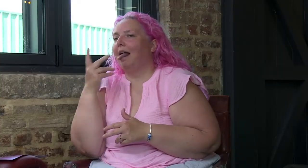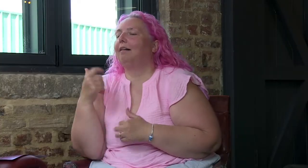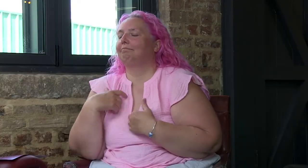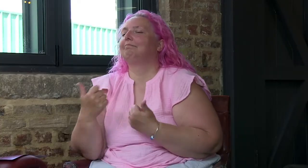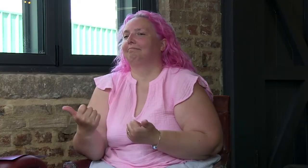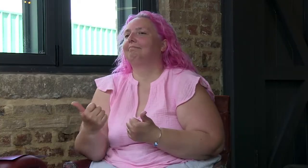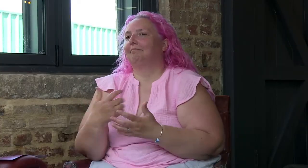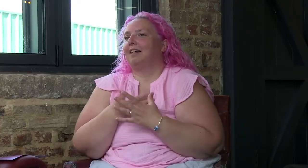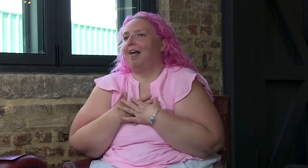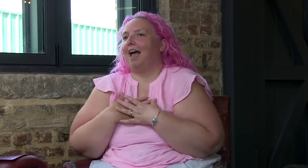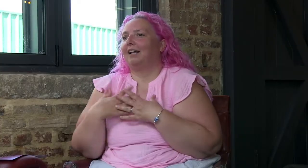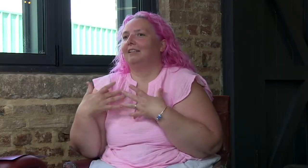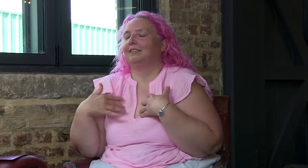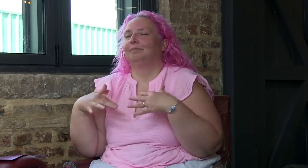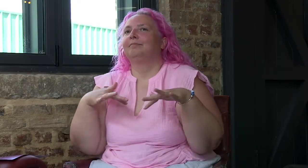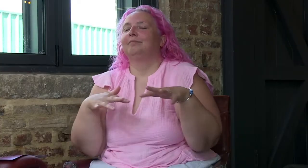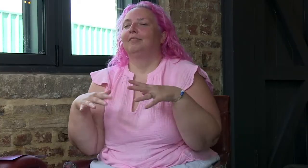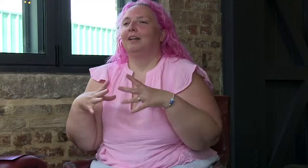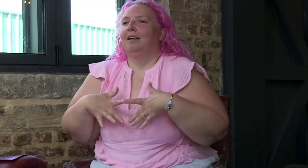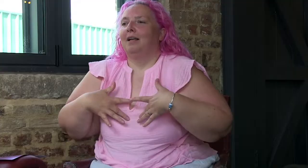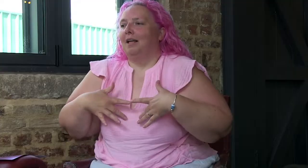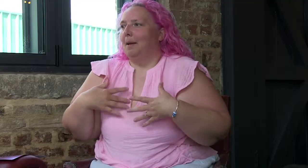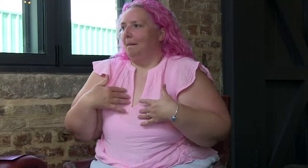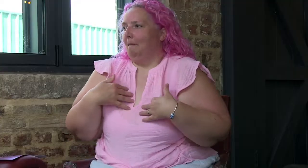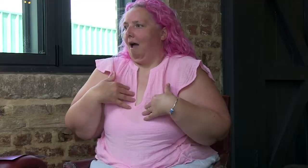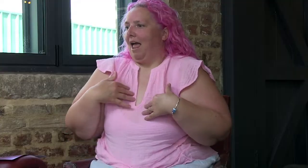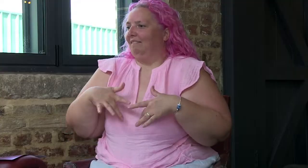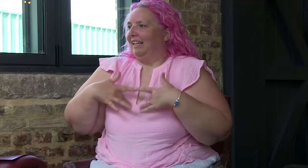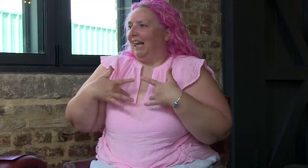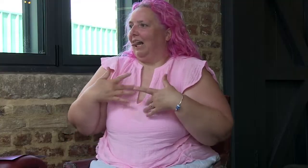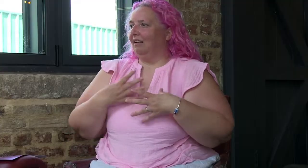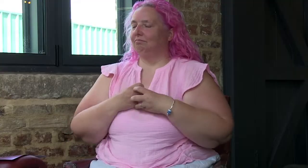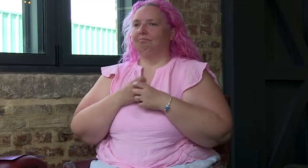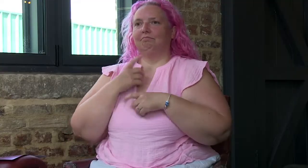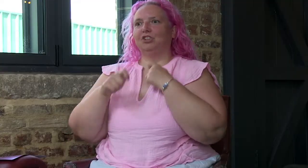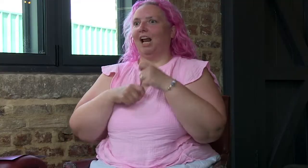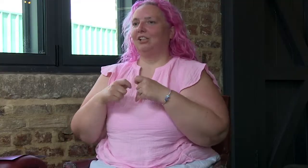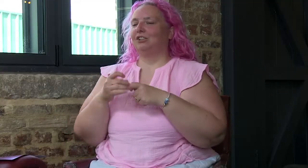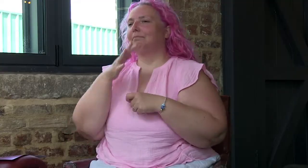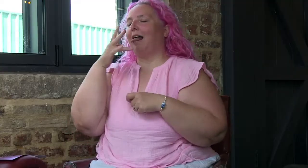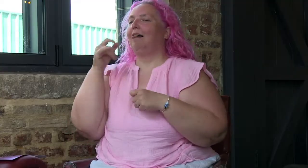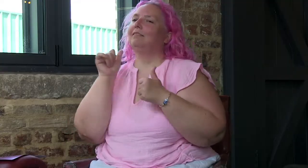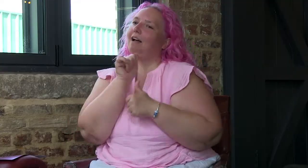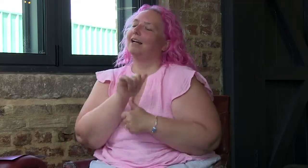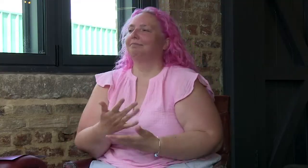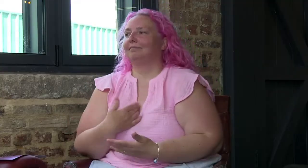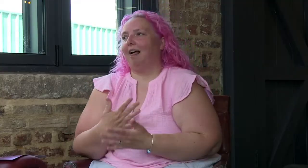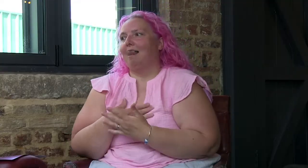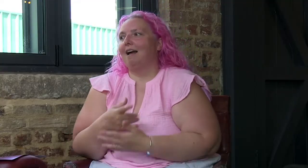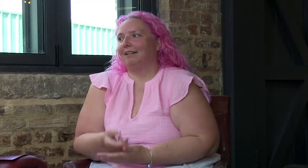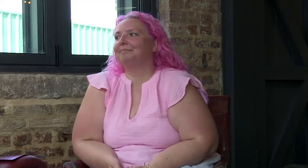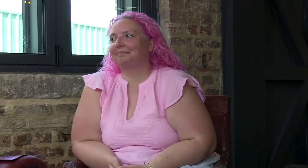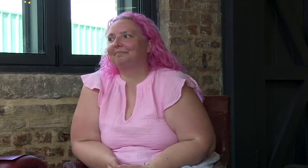smell of a good plant. Yeah, there's something about it, and it just makes you feel different, doesn't